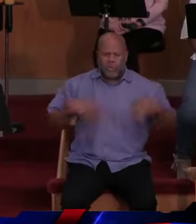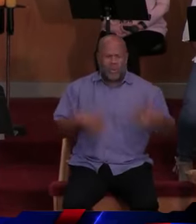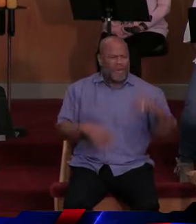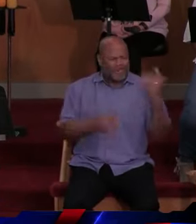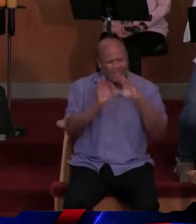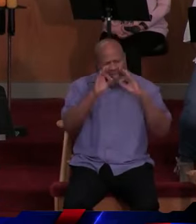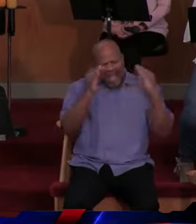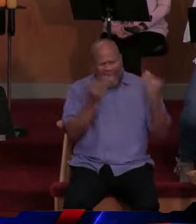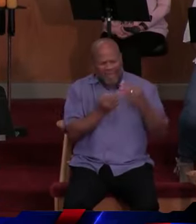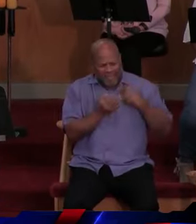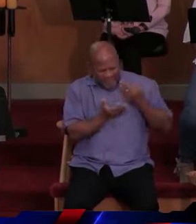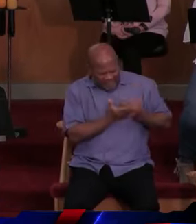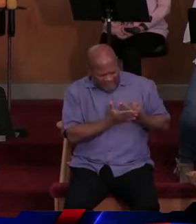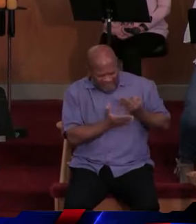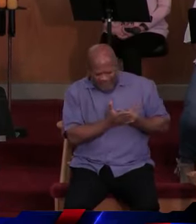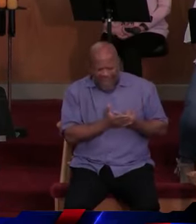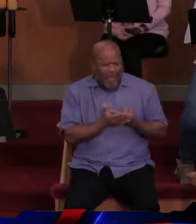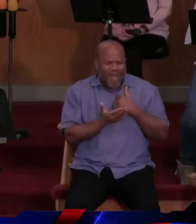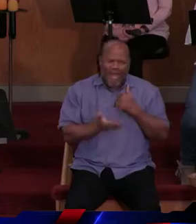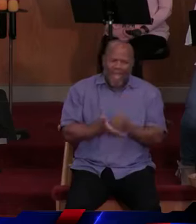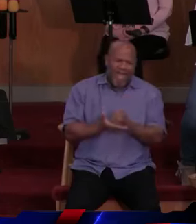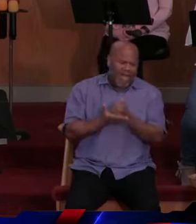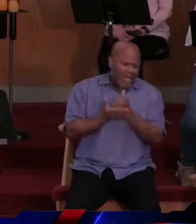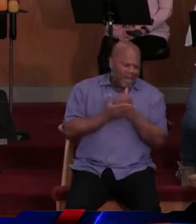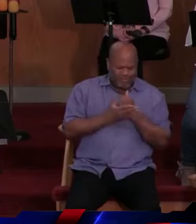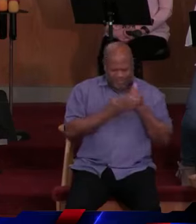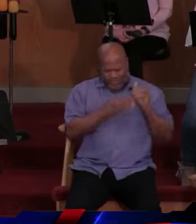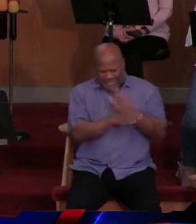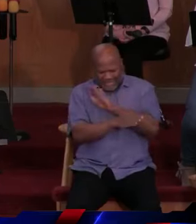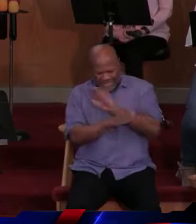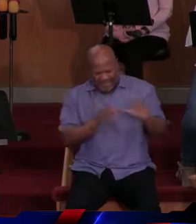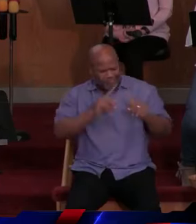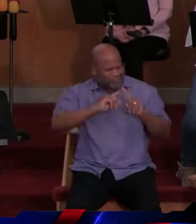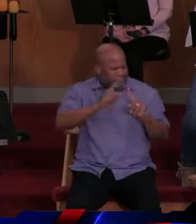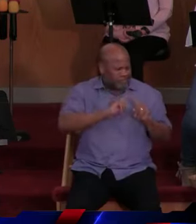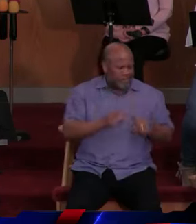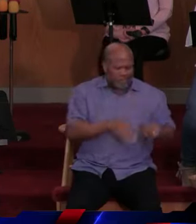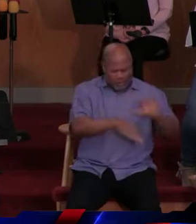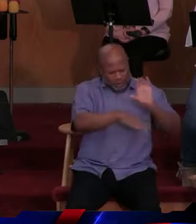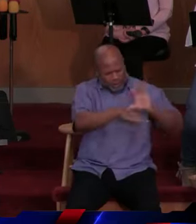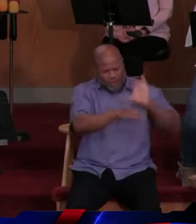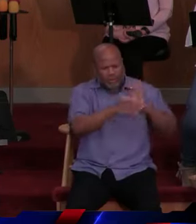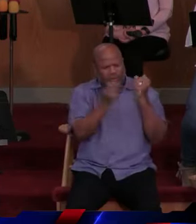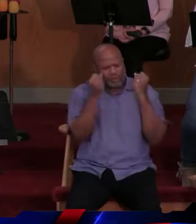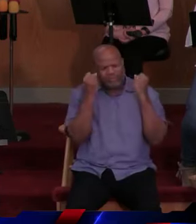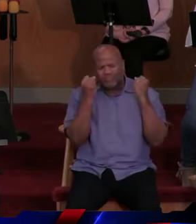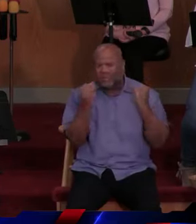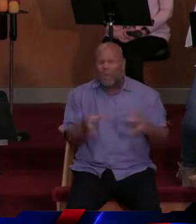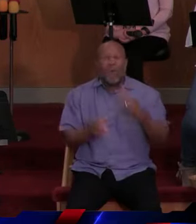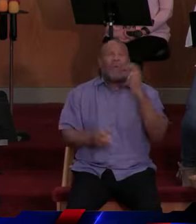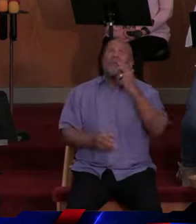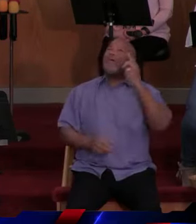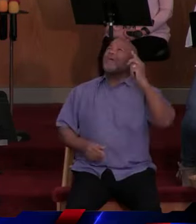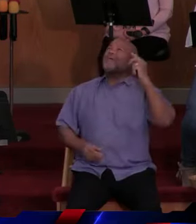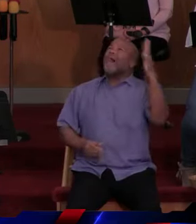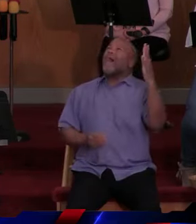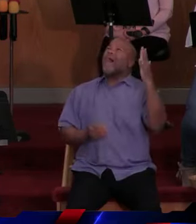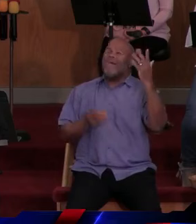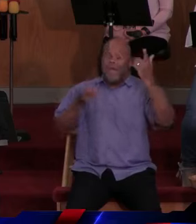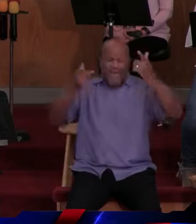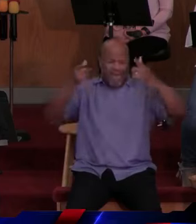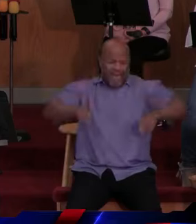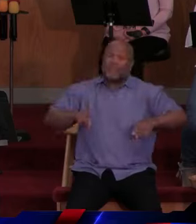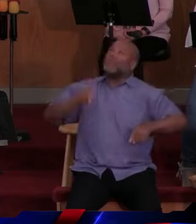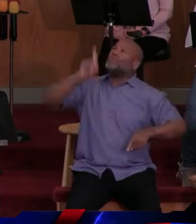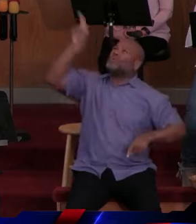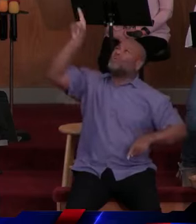our finances, our health, our businesses, our churches, oh God, everything that happens that